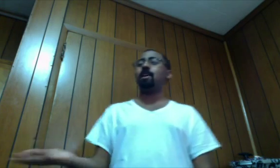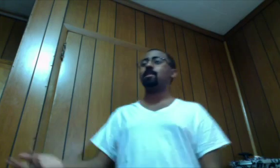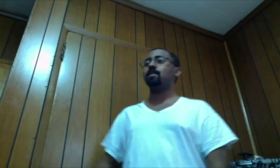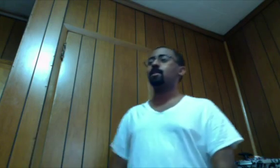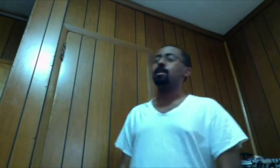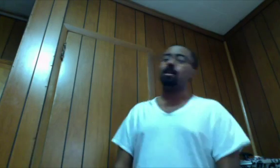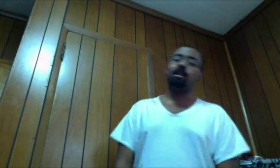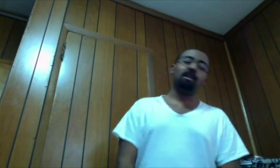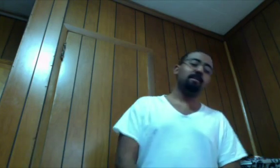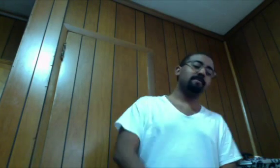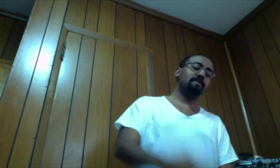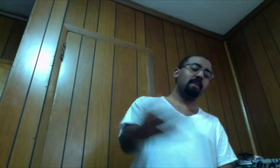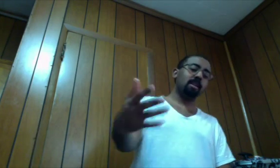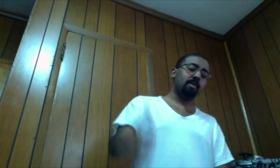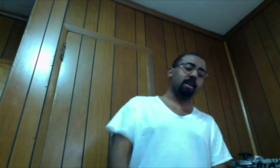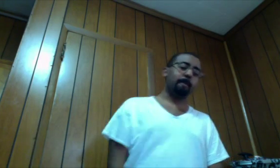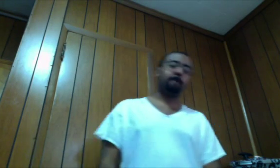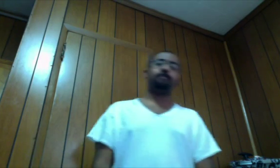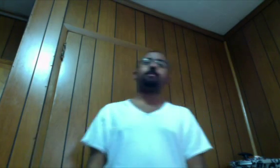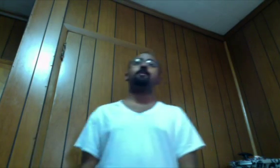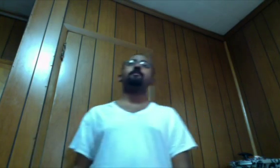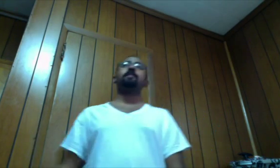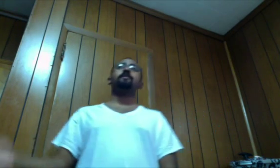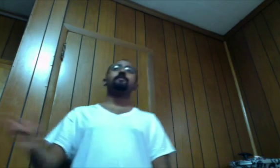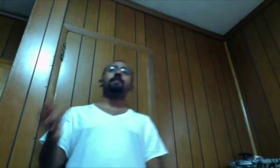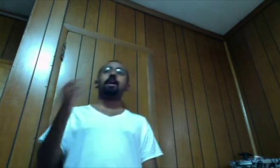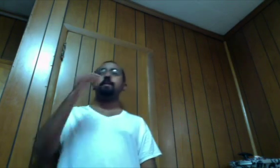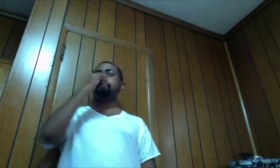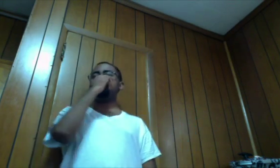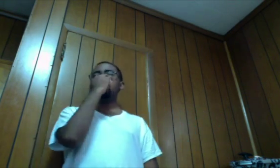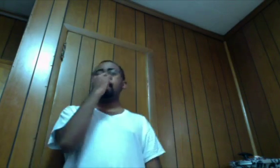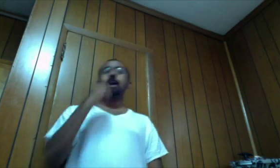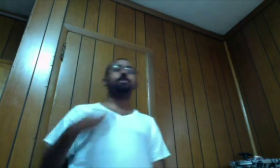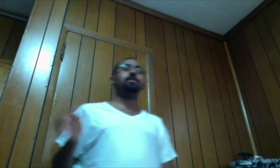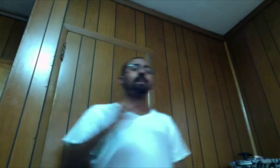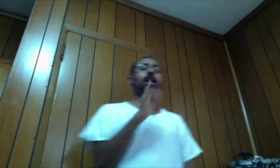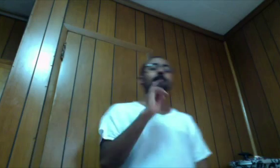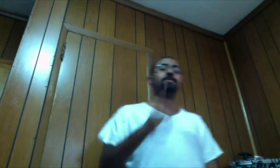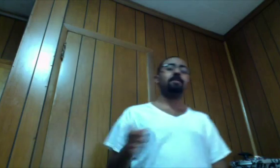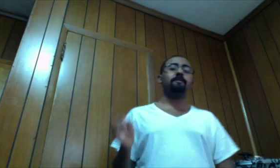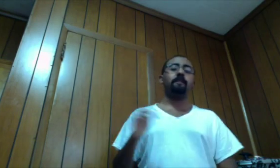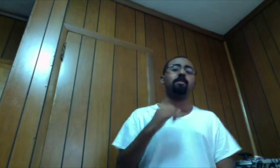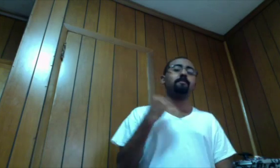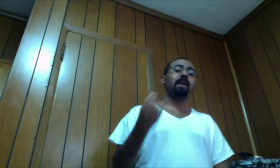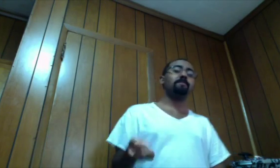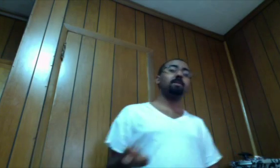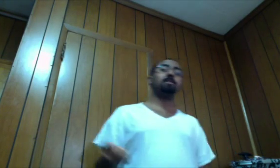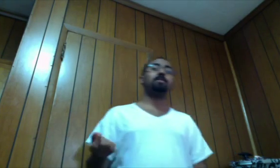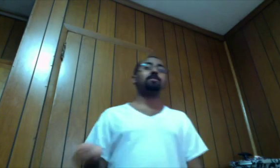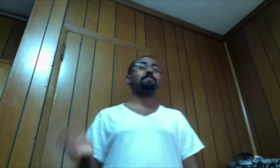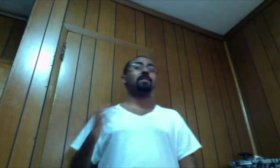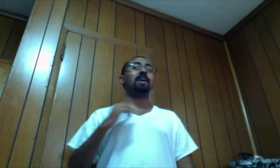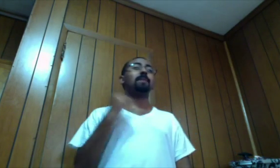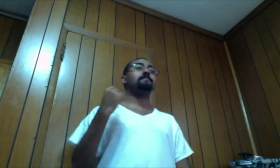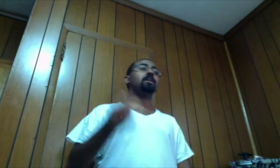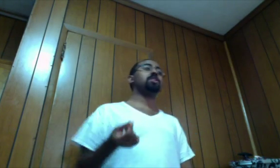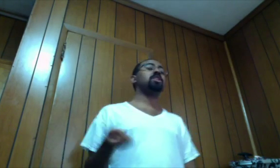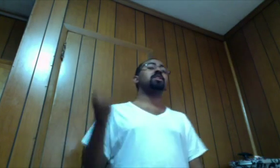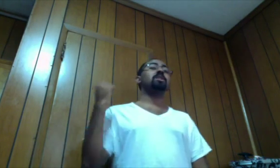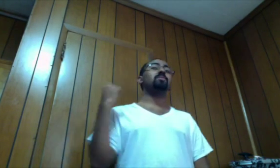body. Anyway, moving on from that, I think the father might be in the series, but not much. He